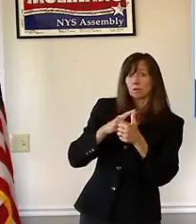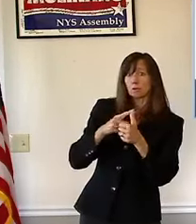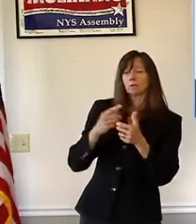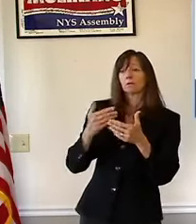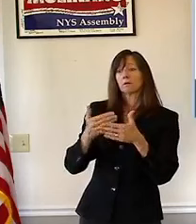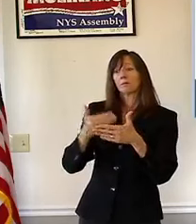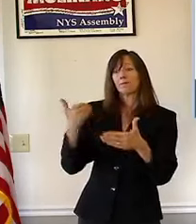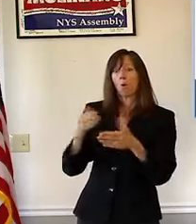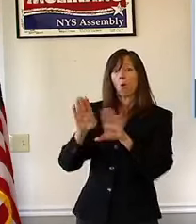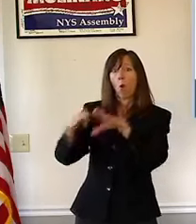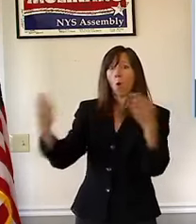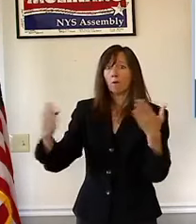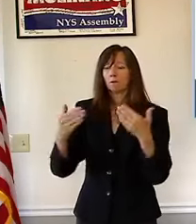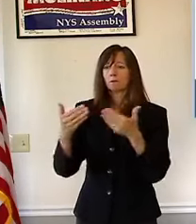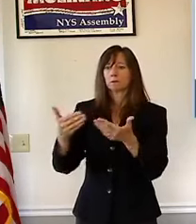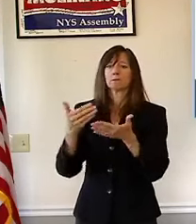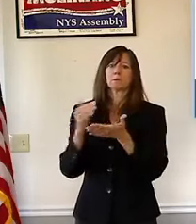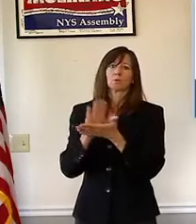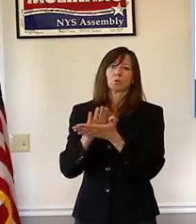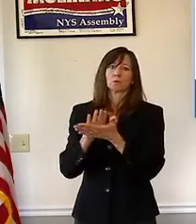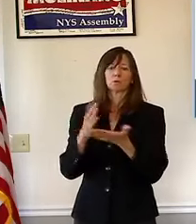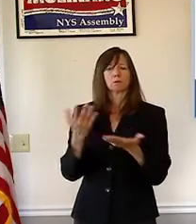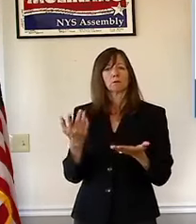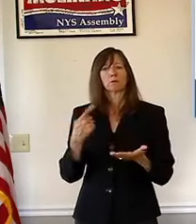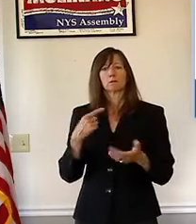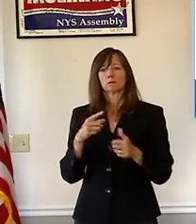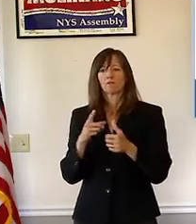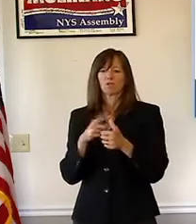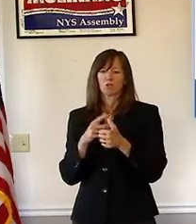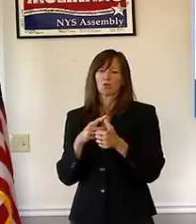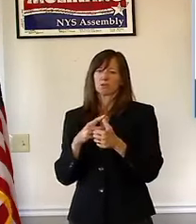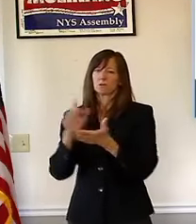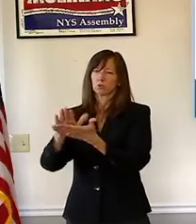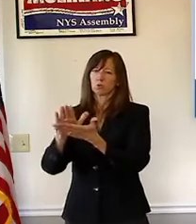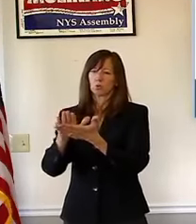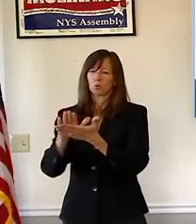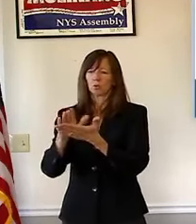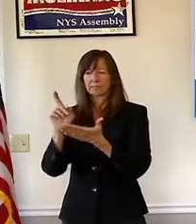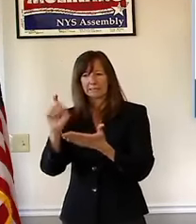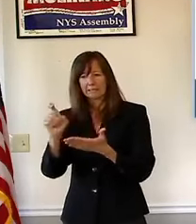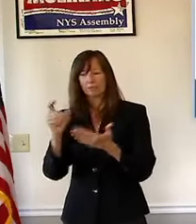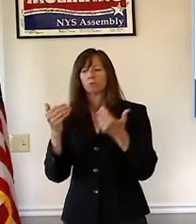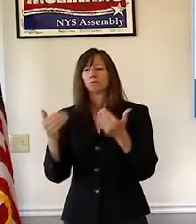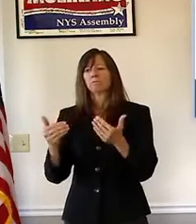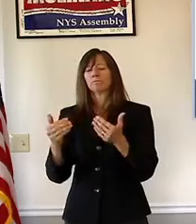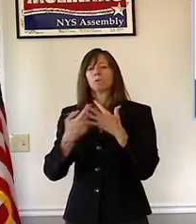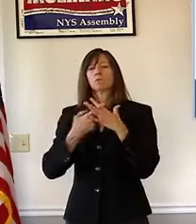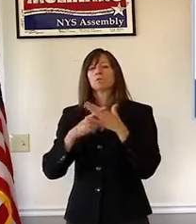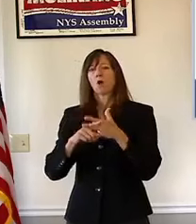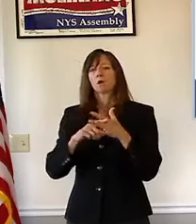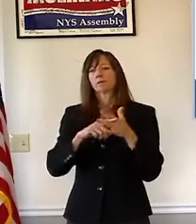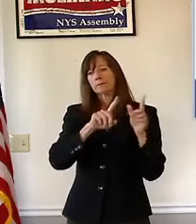think, this is something that needs to be done. I think school should start, and